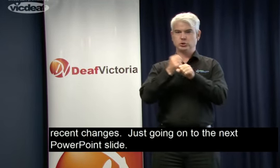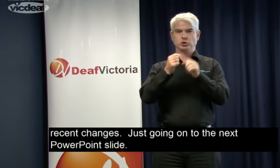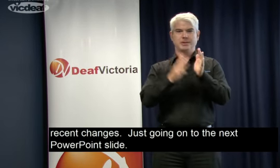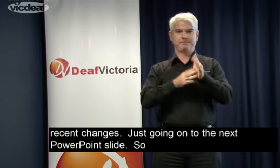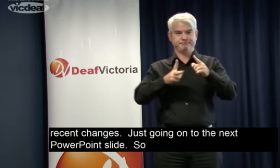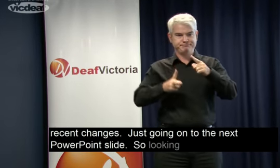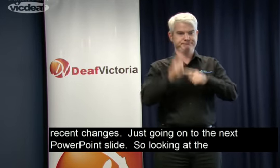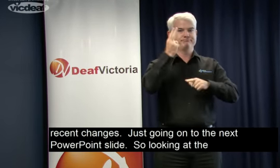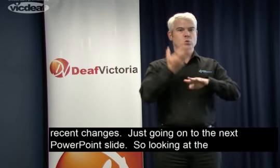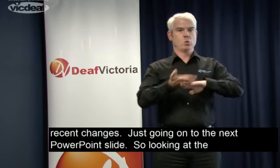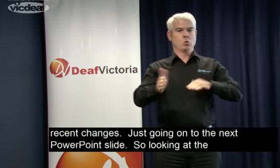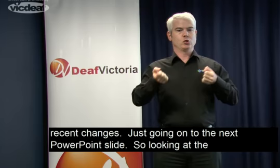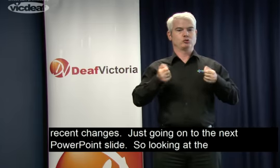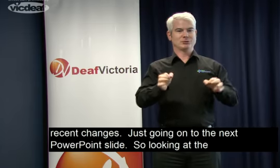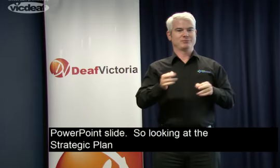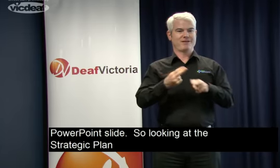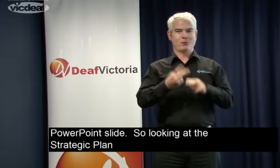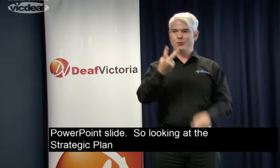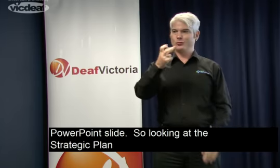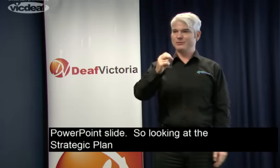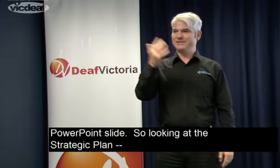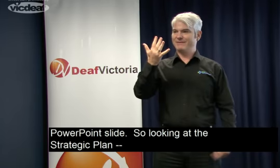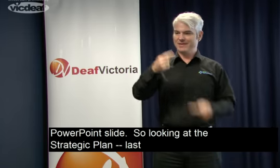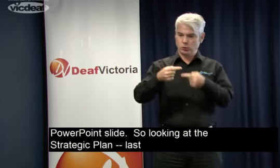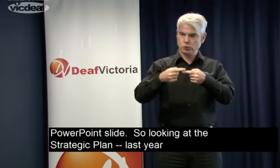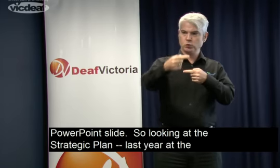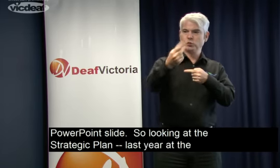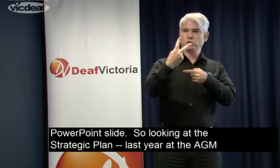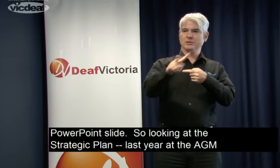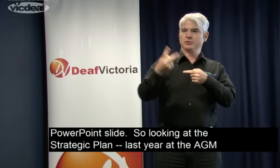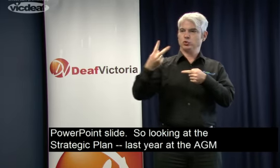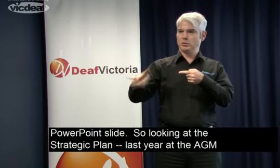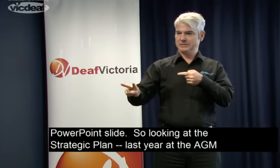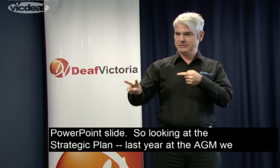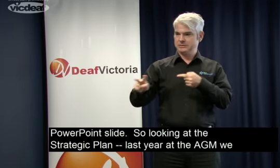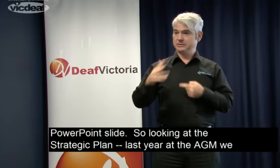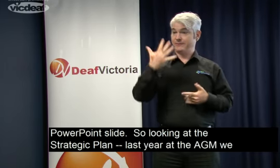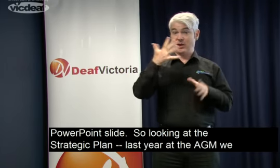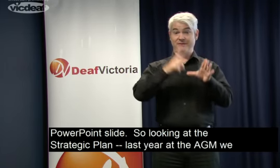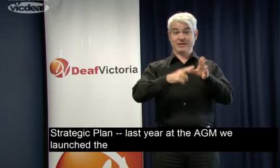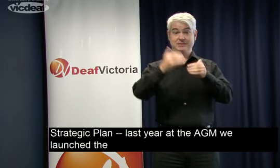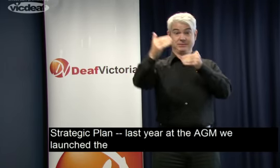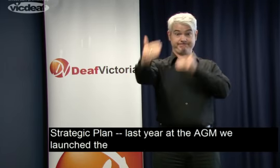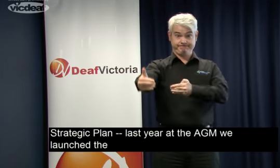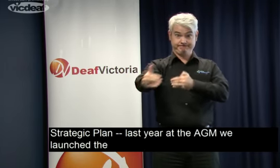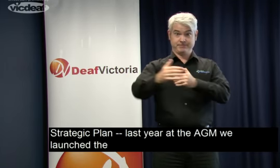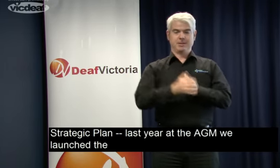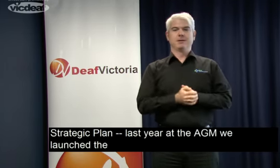plan, last year at the AGM we launched the new strategic plan from 2015 through to 2020. So it's a